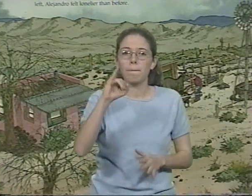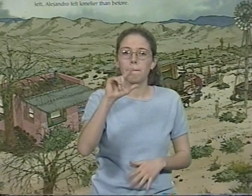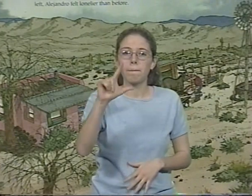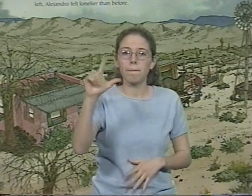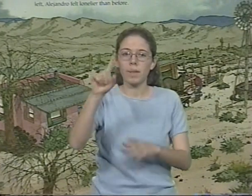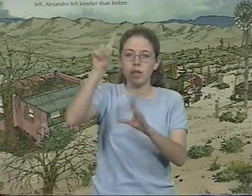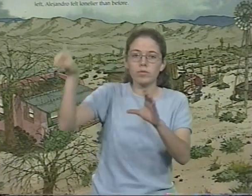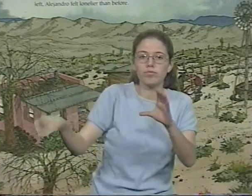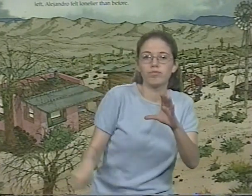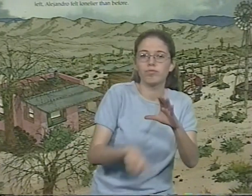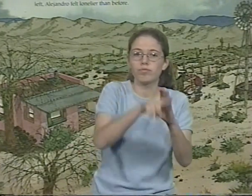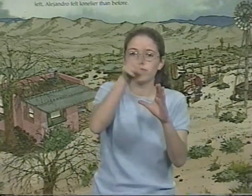a burrow.